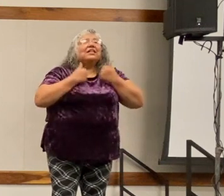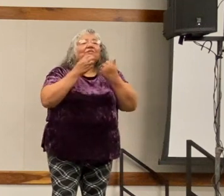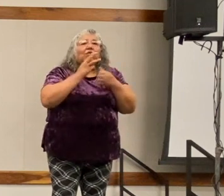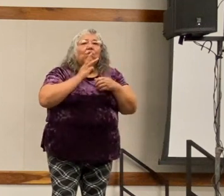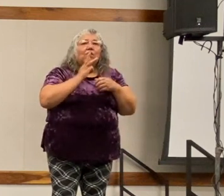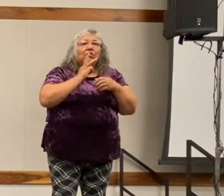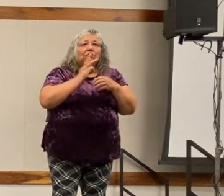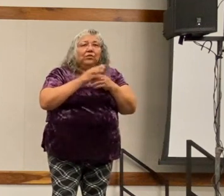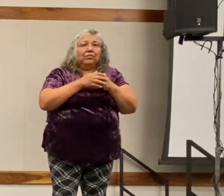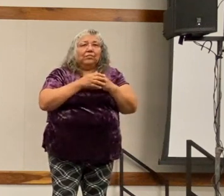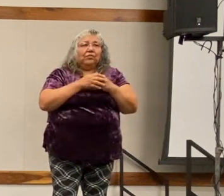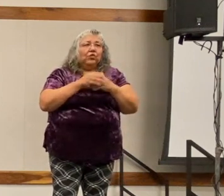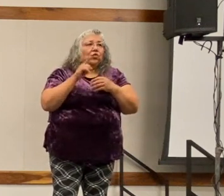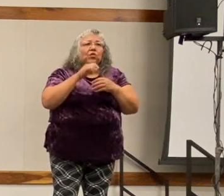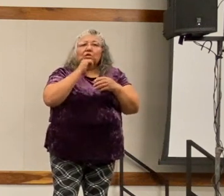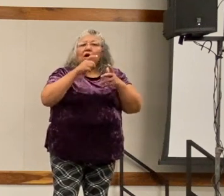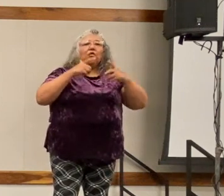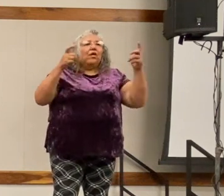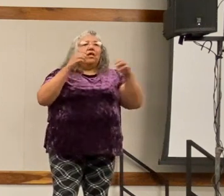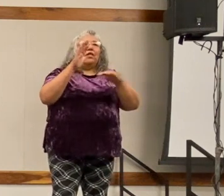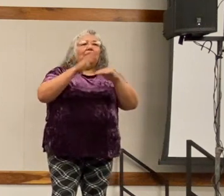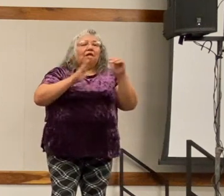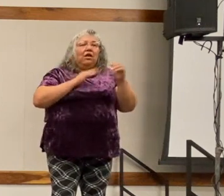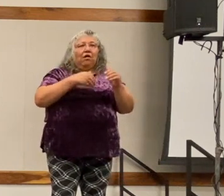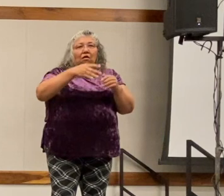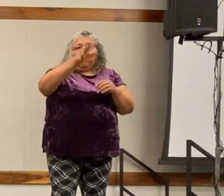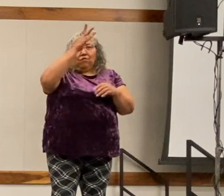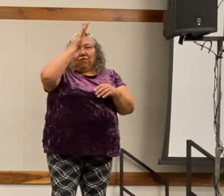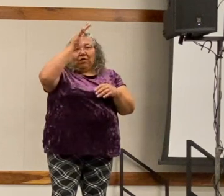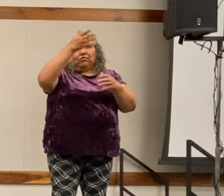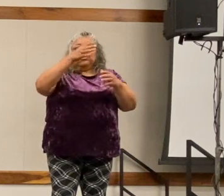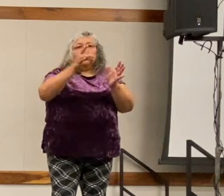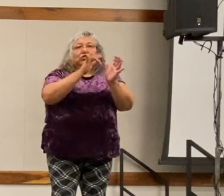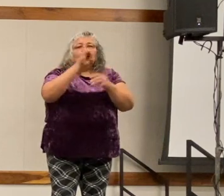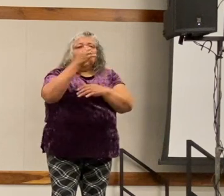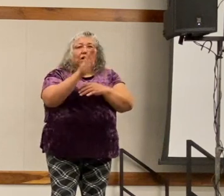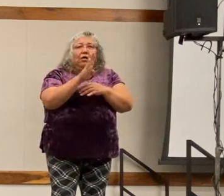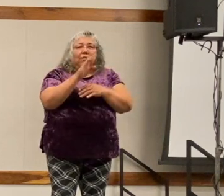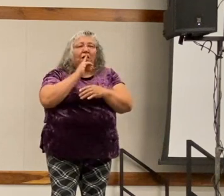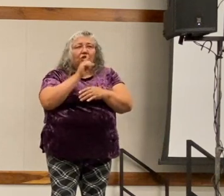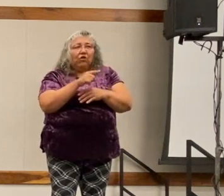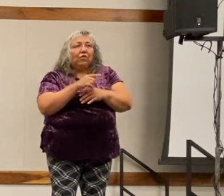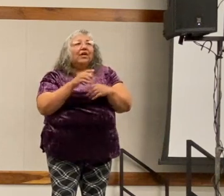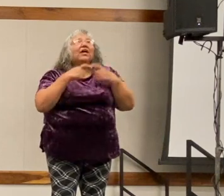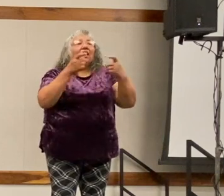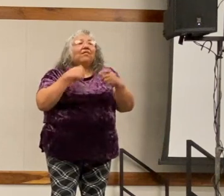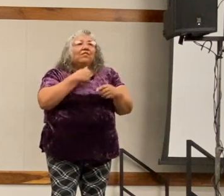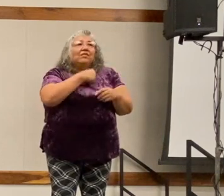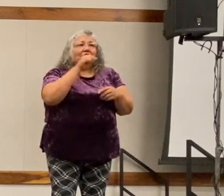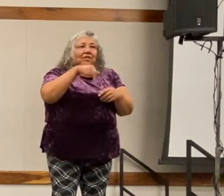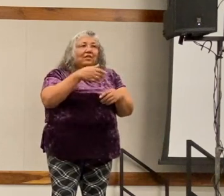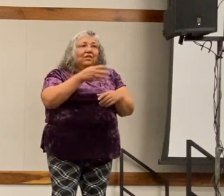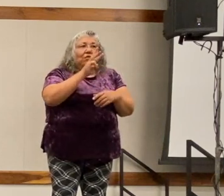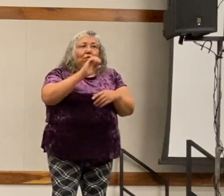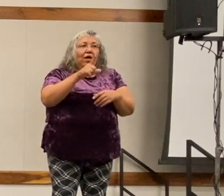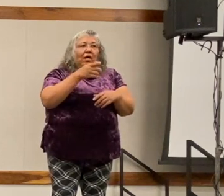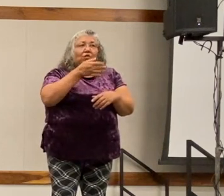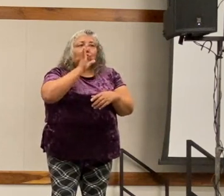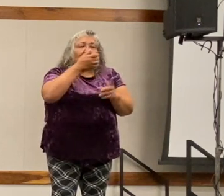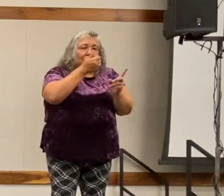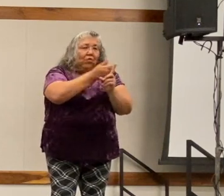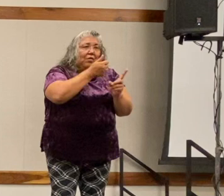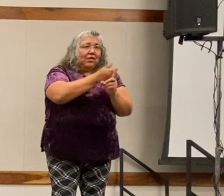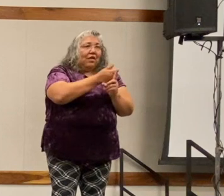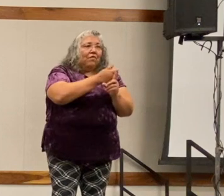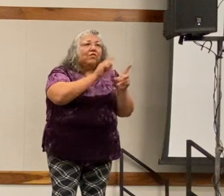water? You aren't greater than our father Jacob, are you? He gave us this well and drank from it himself,